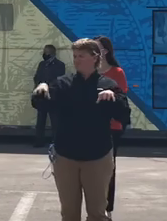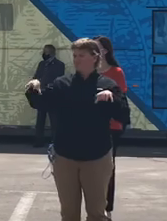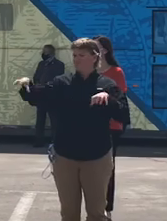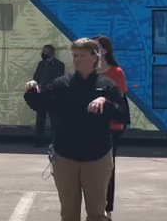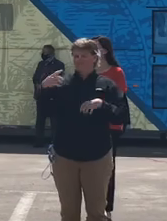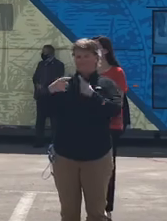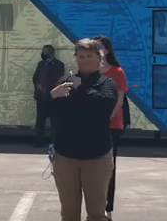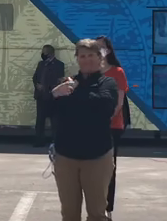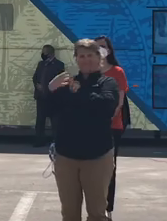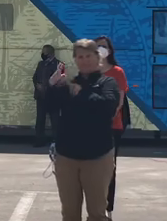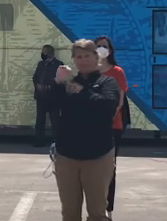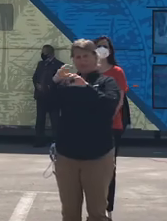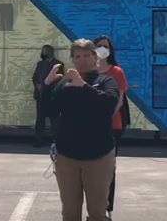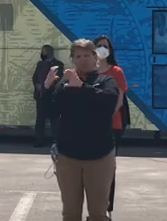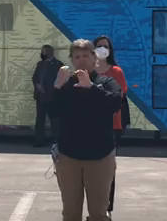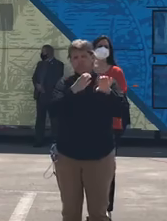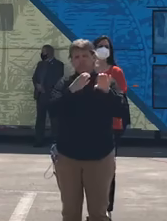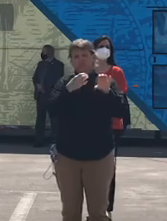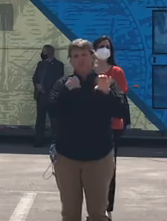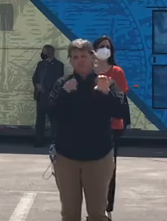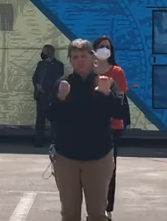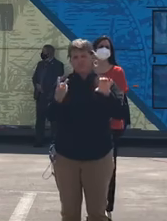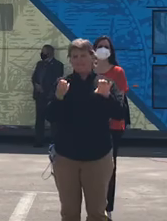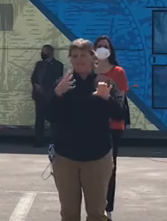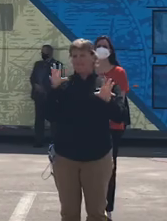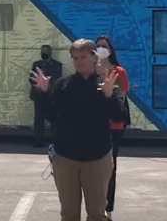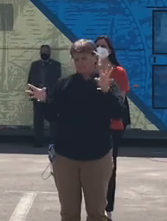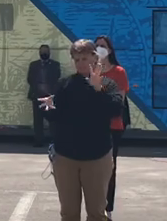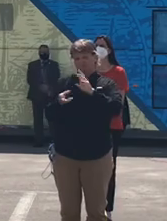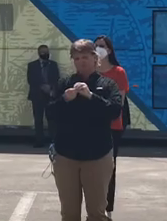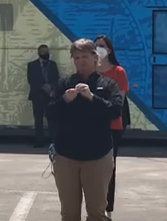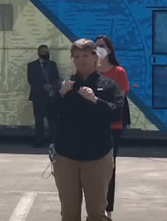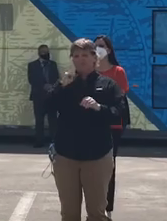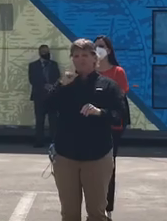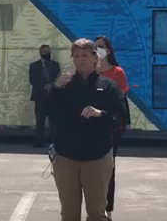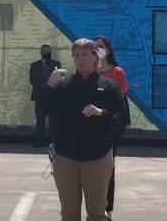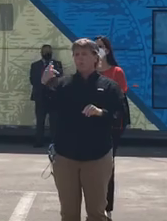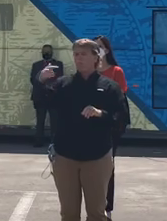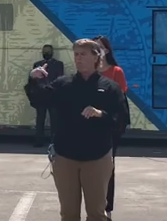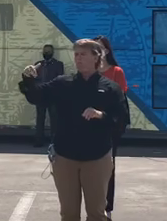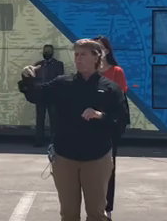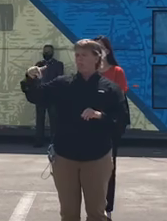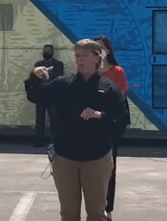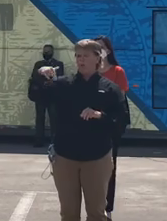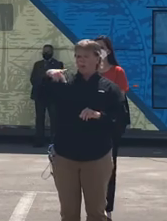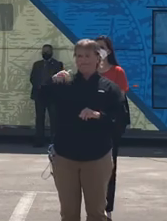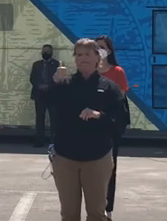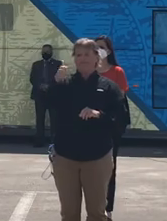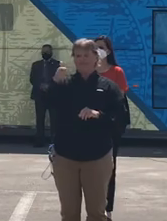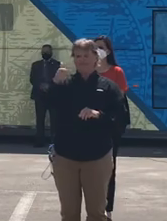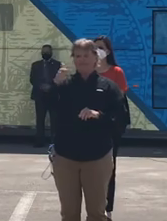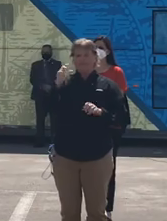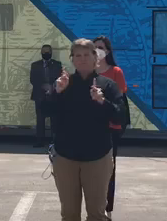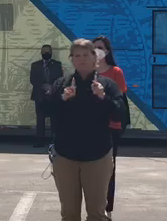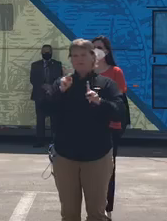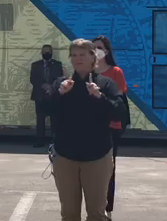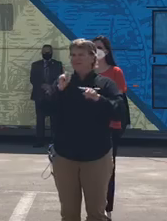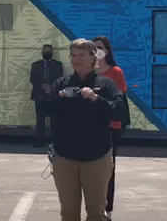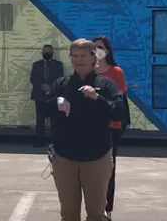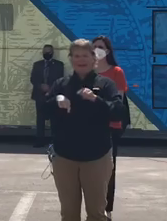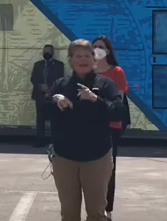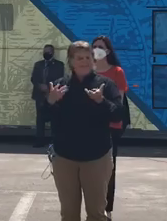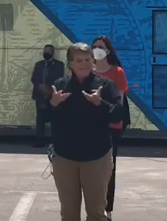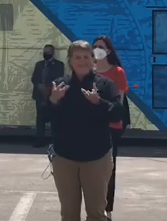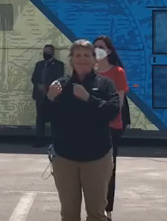10 walk-up community sites, particularly in underserved communities, to make sure that everyone has access to testing.